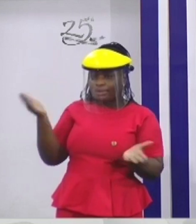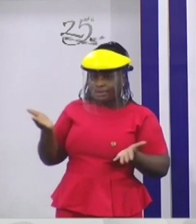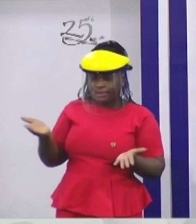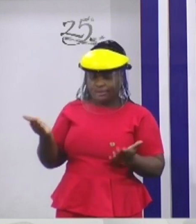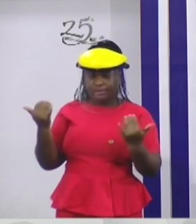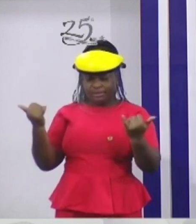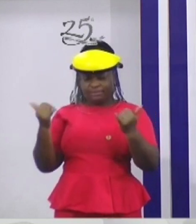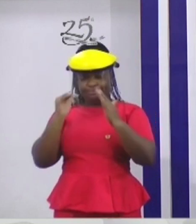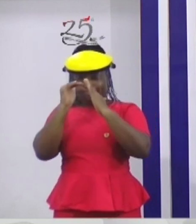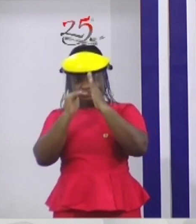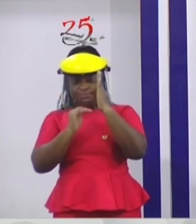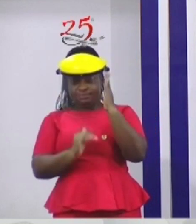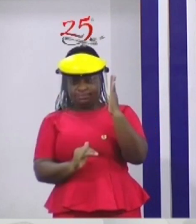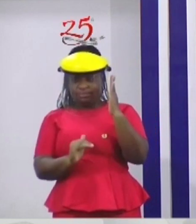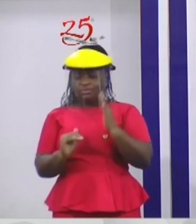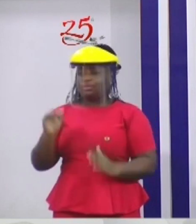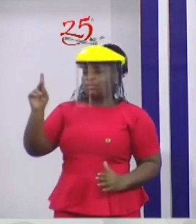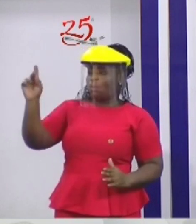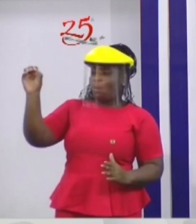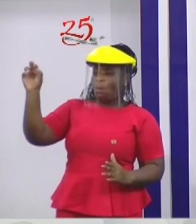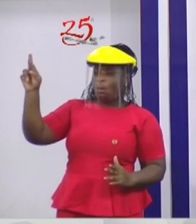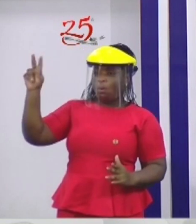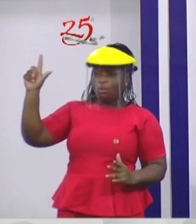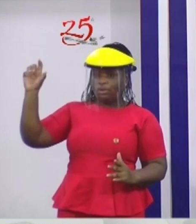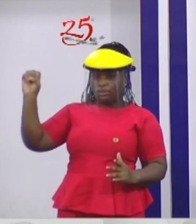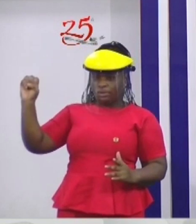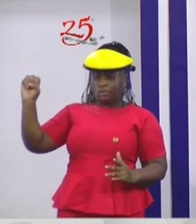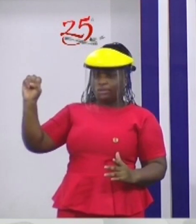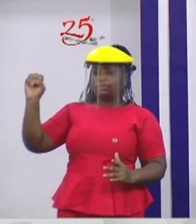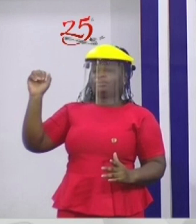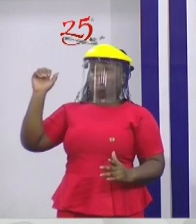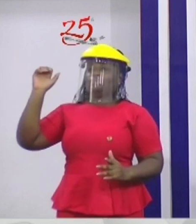this is the breakdown. Kole Klote, 27.